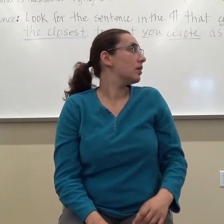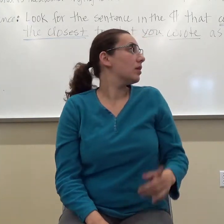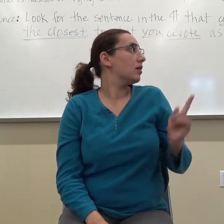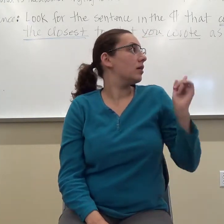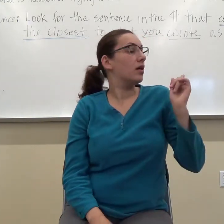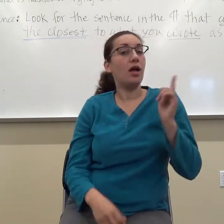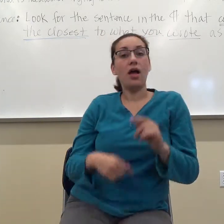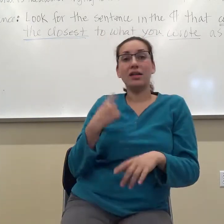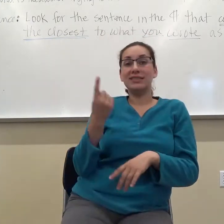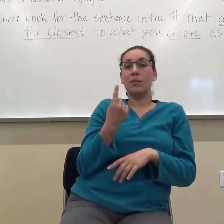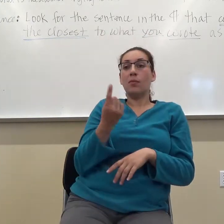snake venom